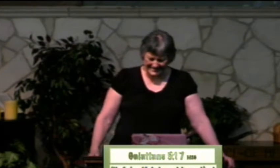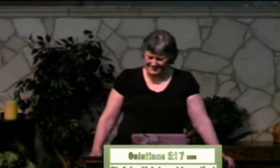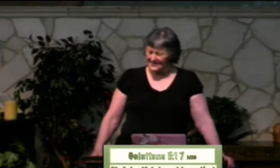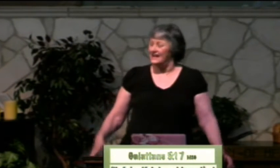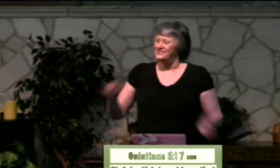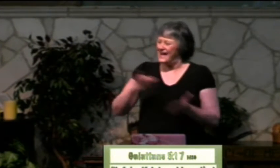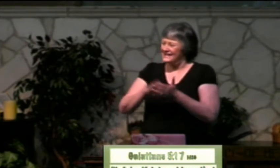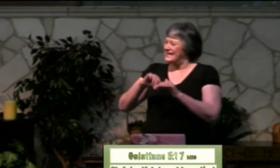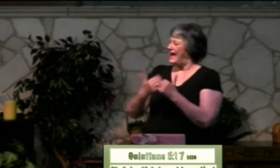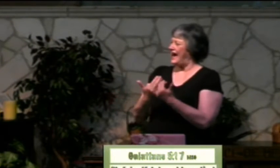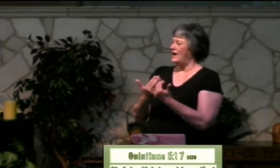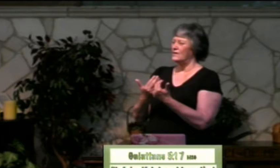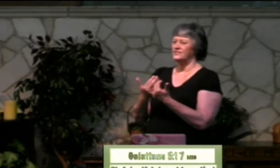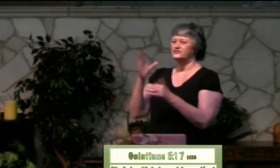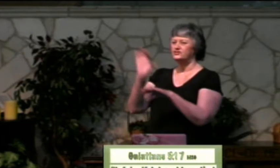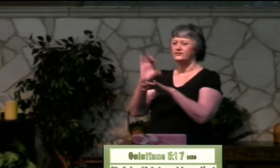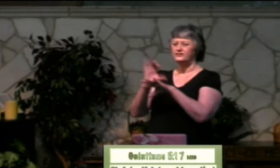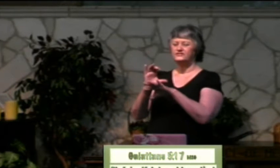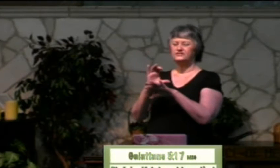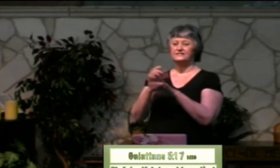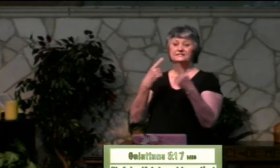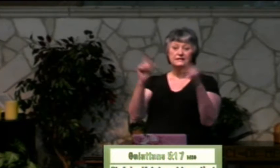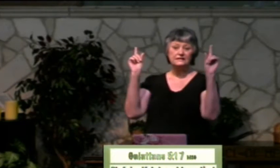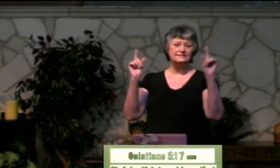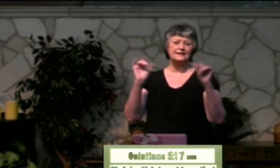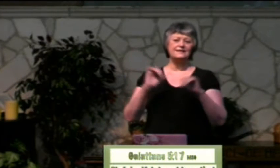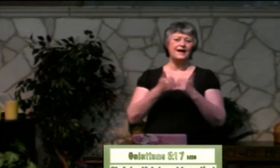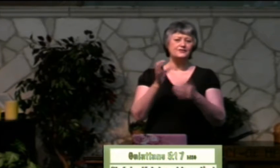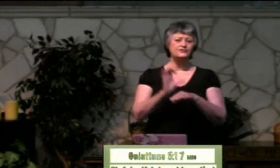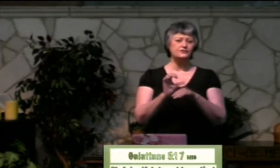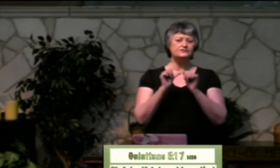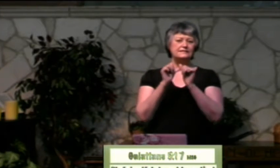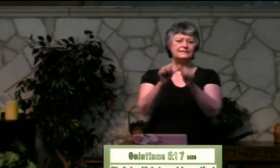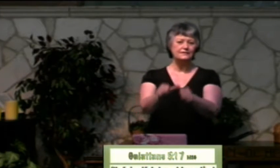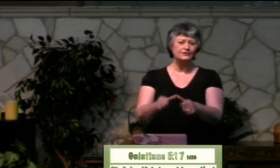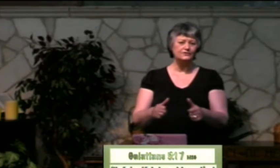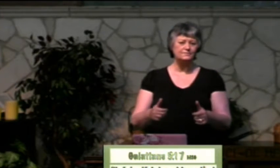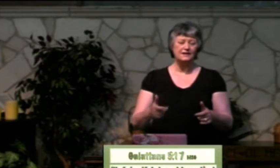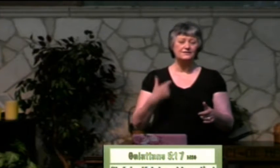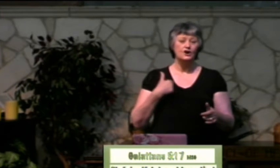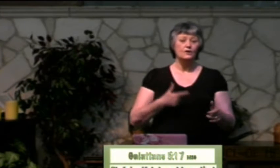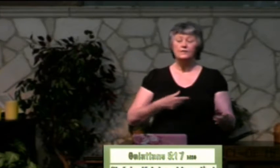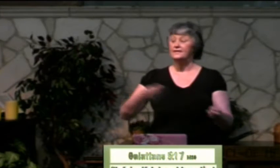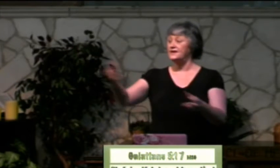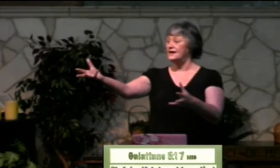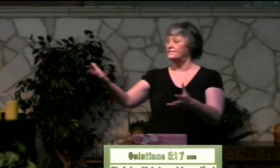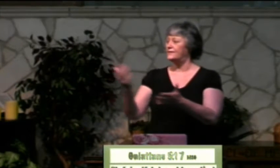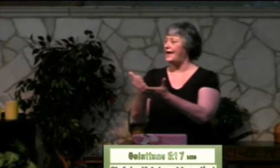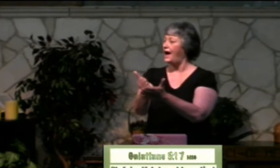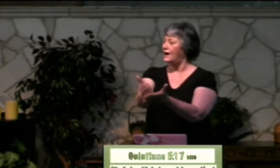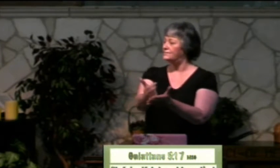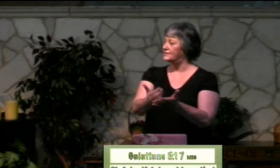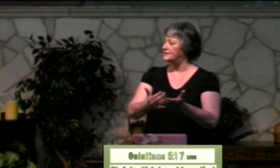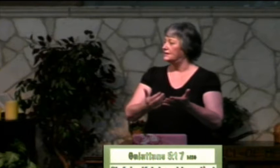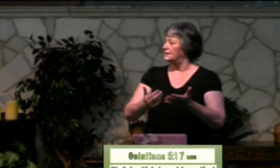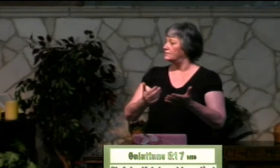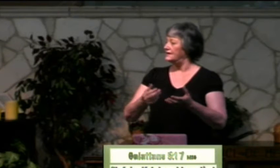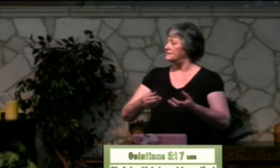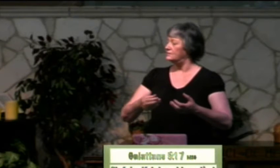like, that's how the church succeeds. That's how the church continues, because we give, we help, we